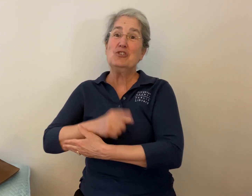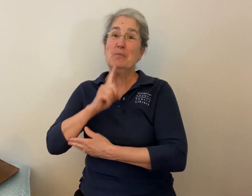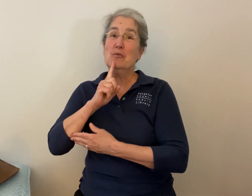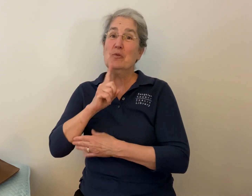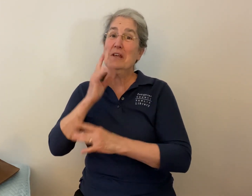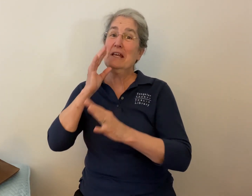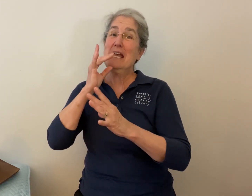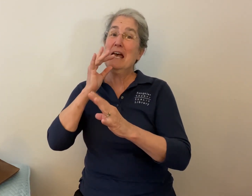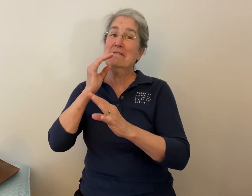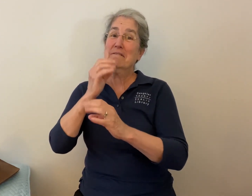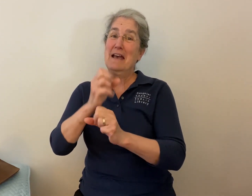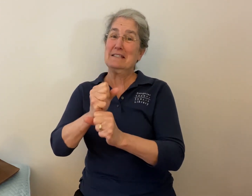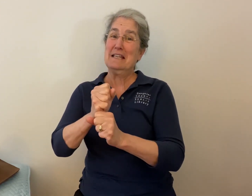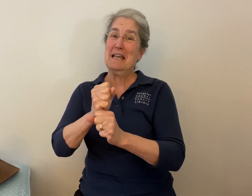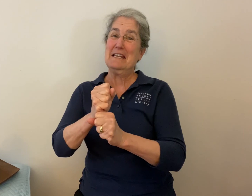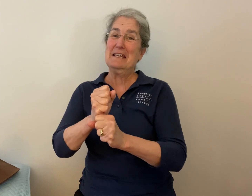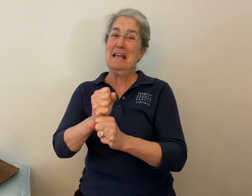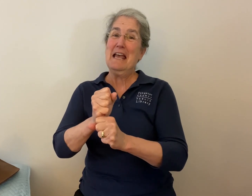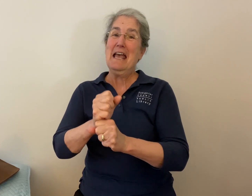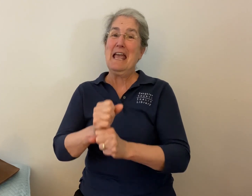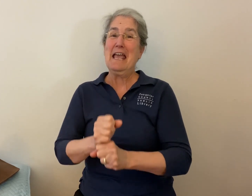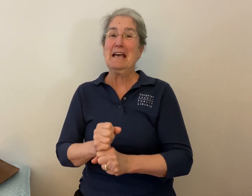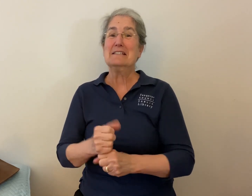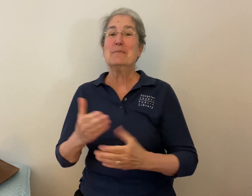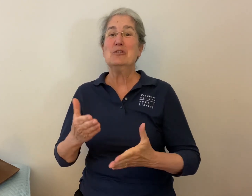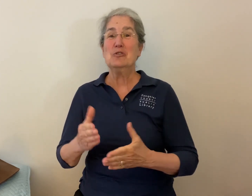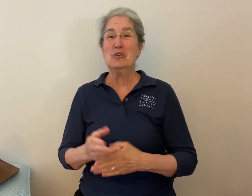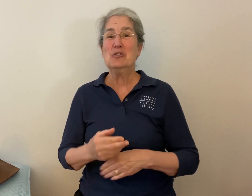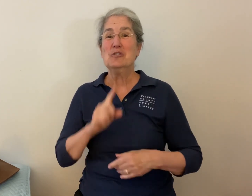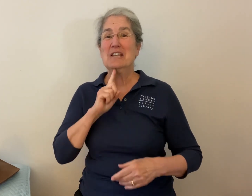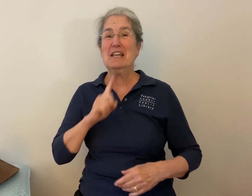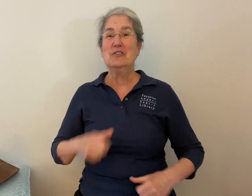be really fascinating and something you could use in your real